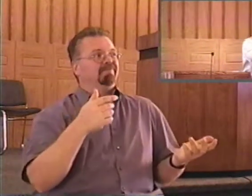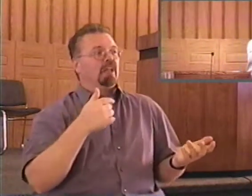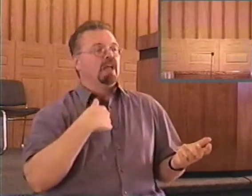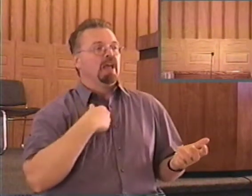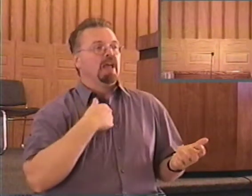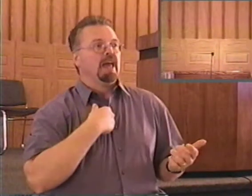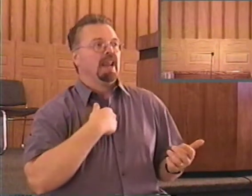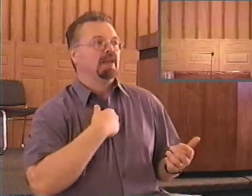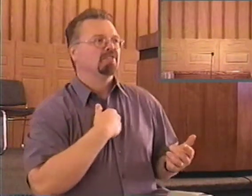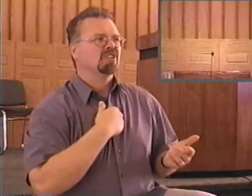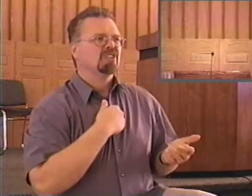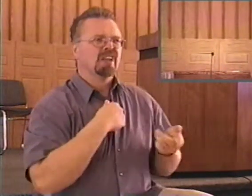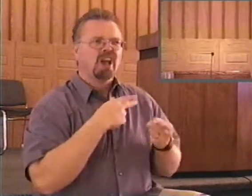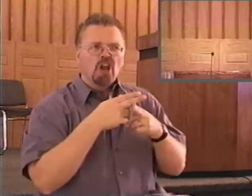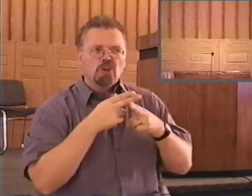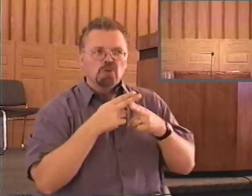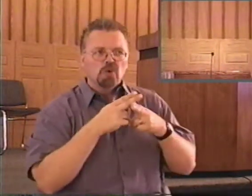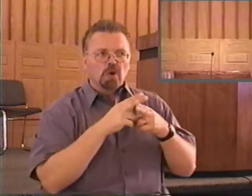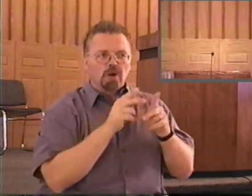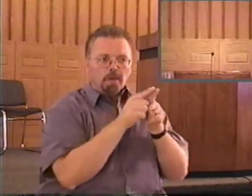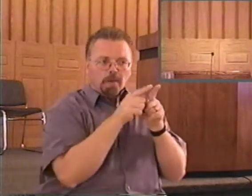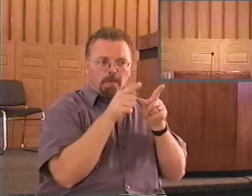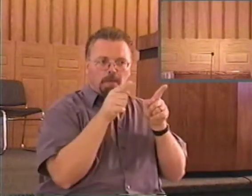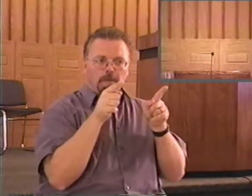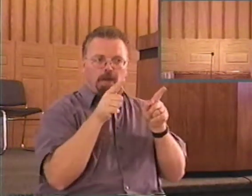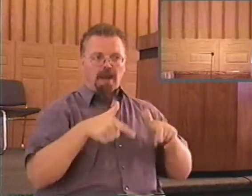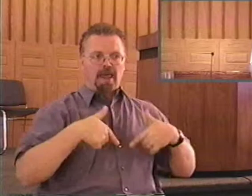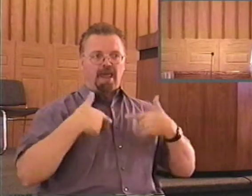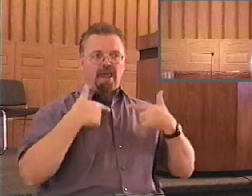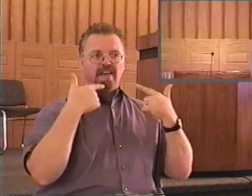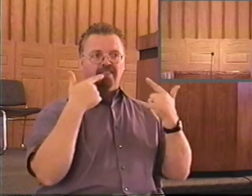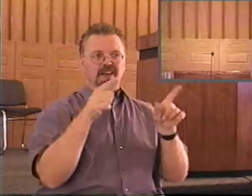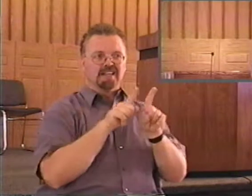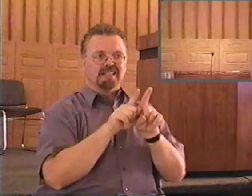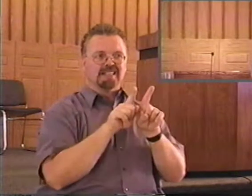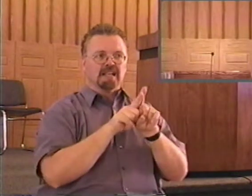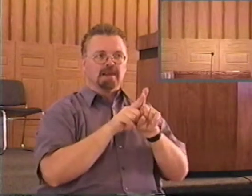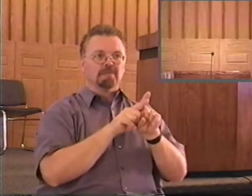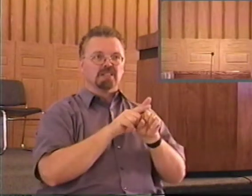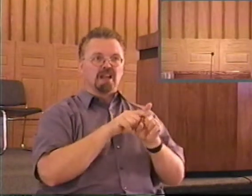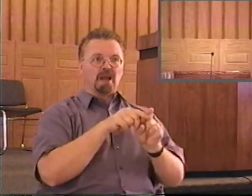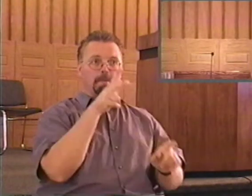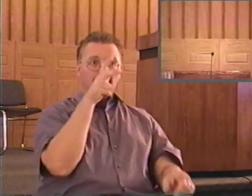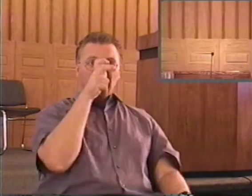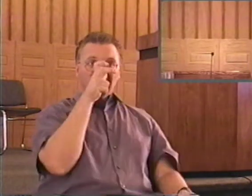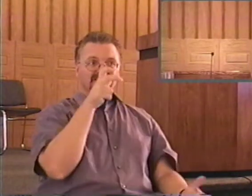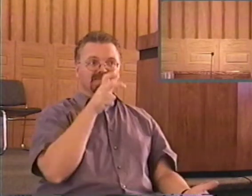here in life for a little bit of time like a fruit fly.